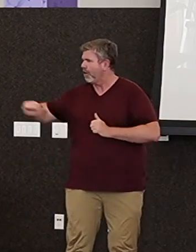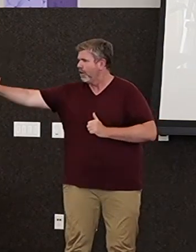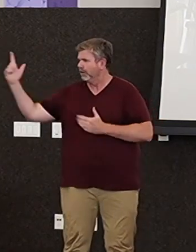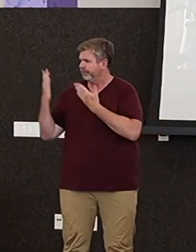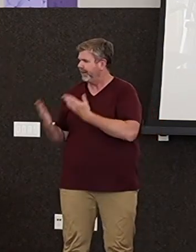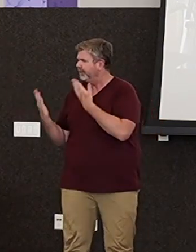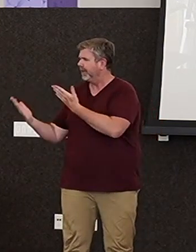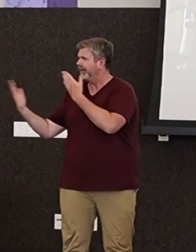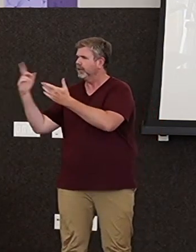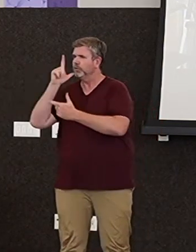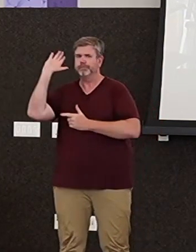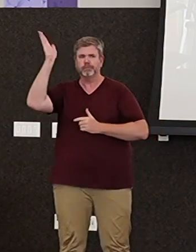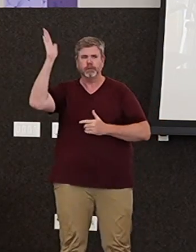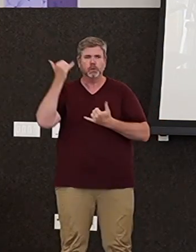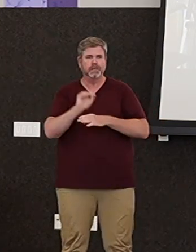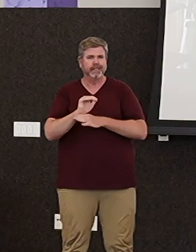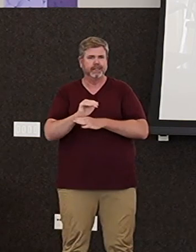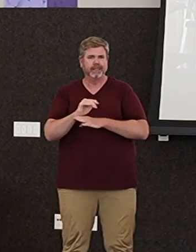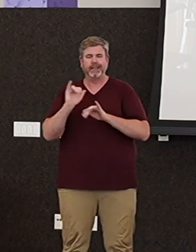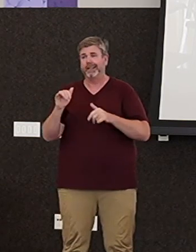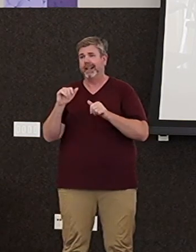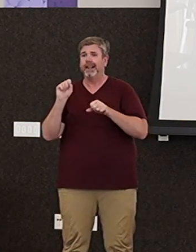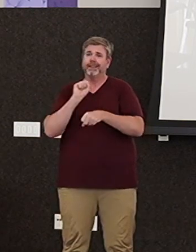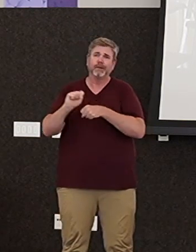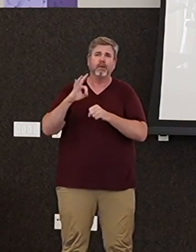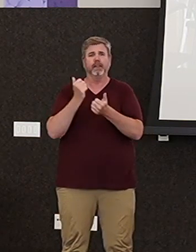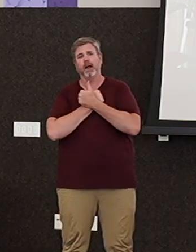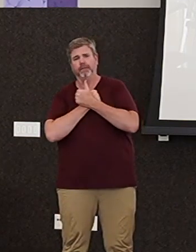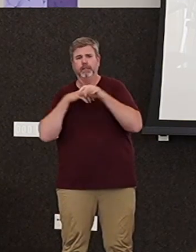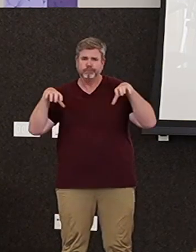for all of them. So thank you for your.